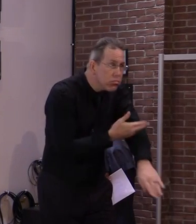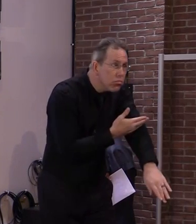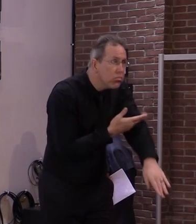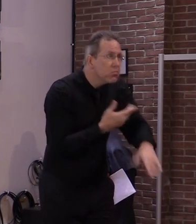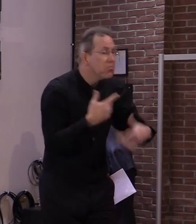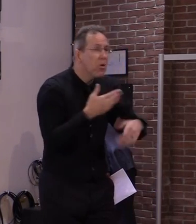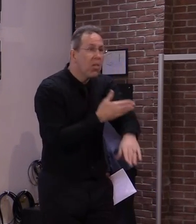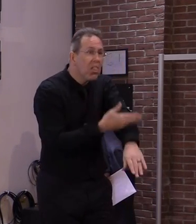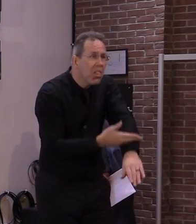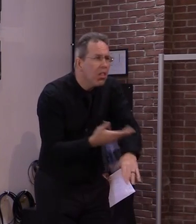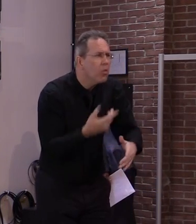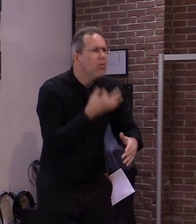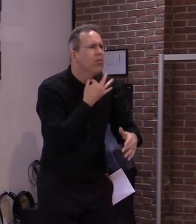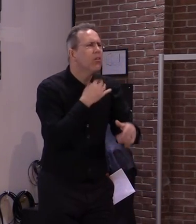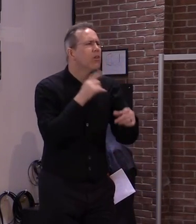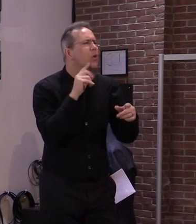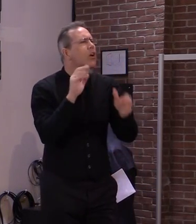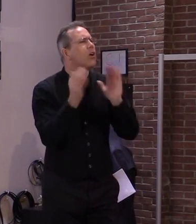2019 and 2020?